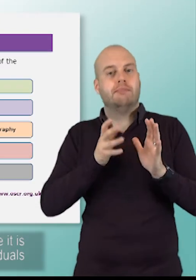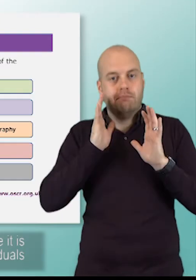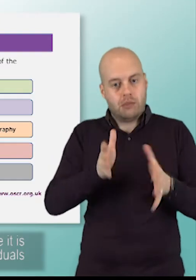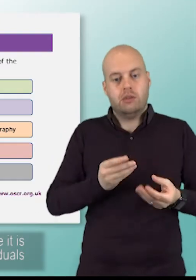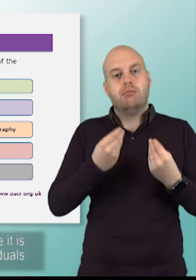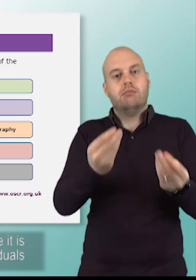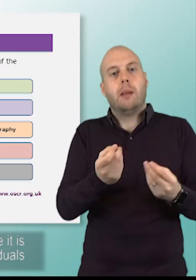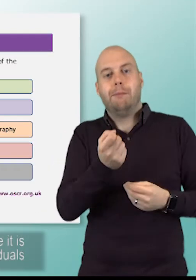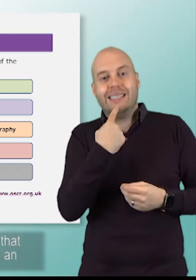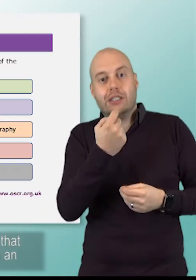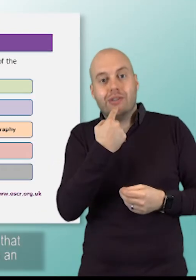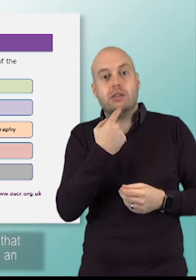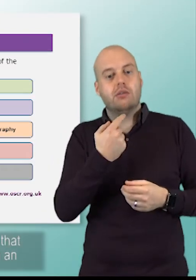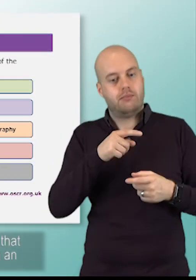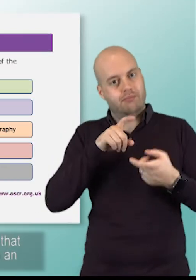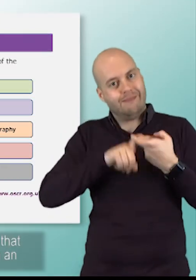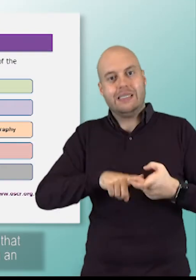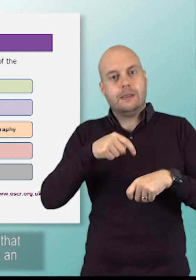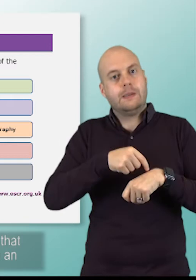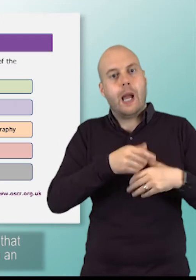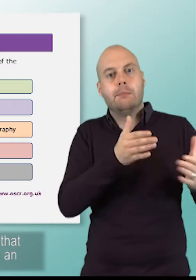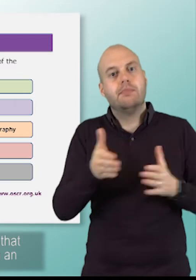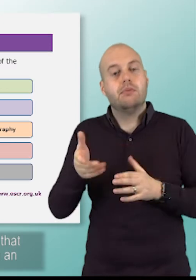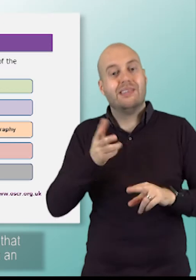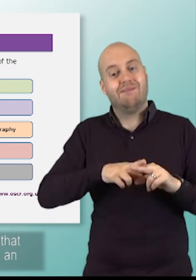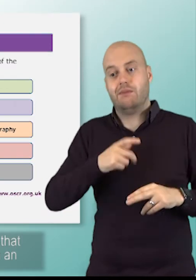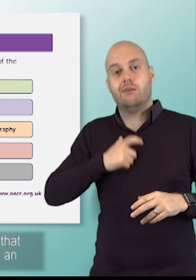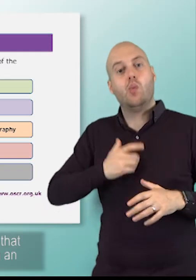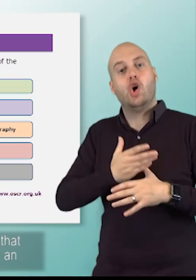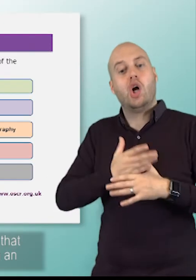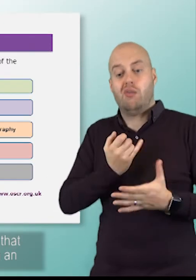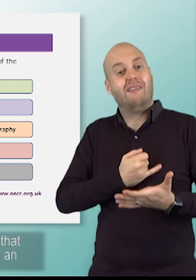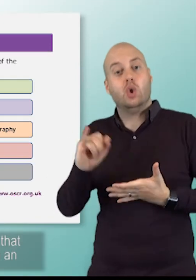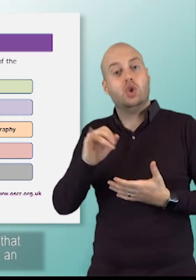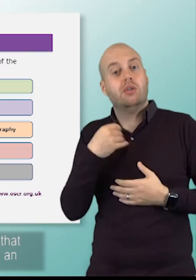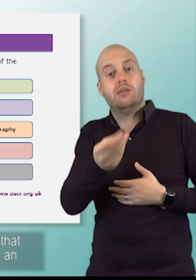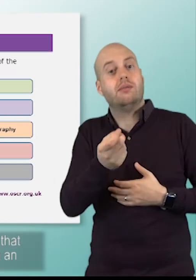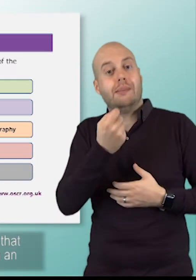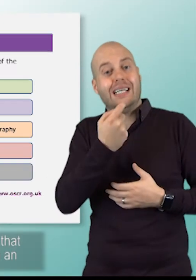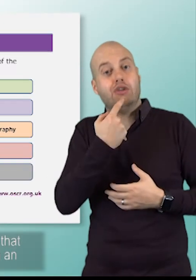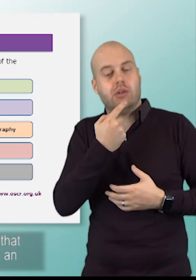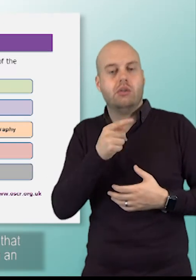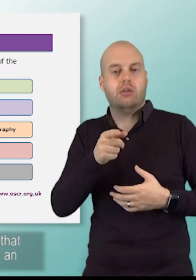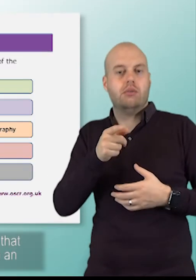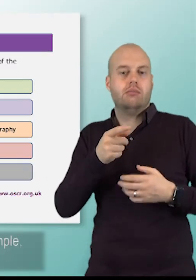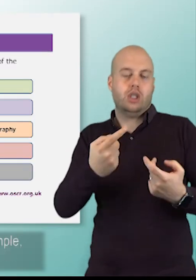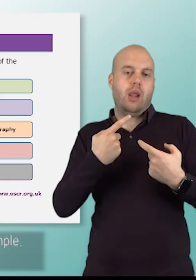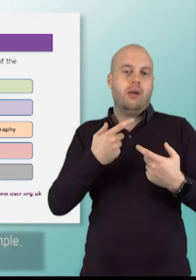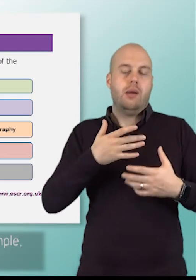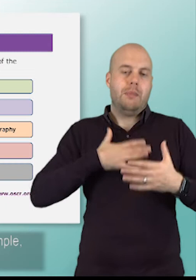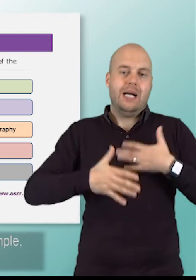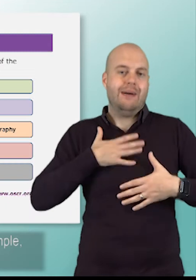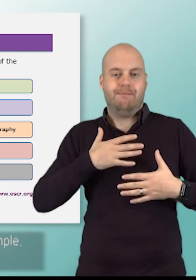out medication to individuals at certain times, somebody who refuses to give out that medication would be classed as being